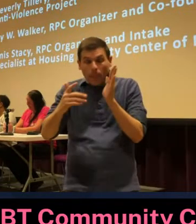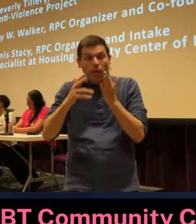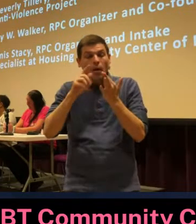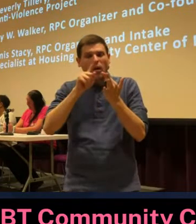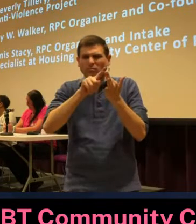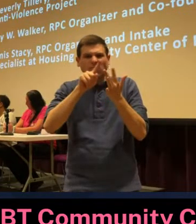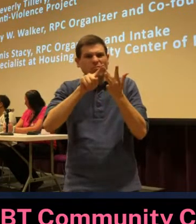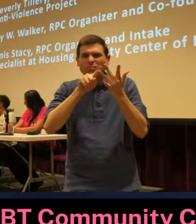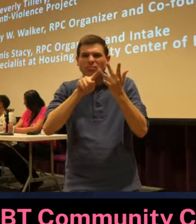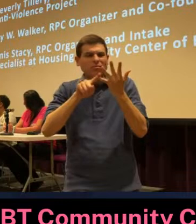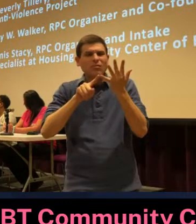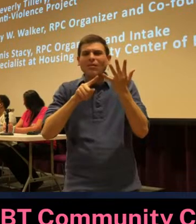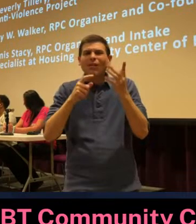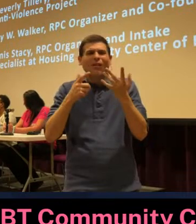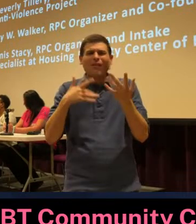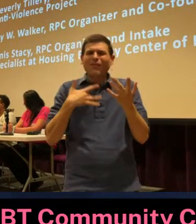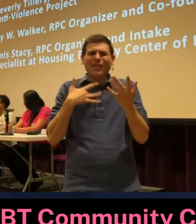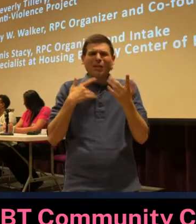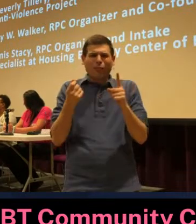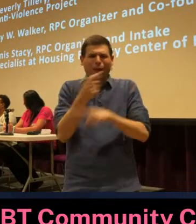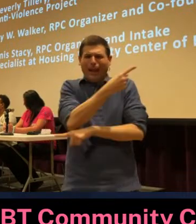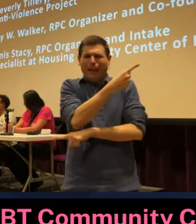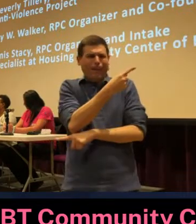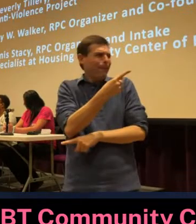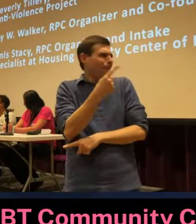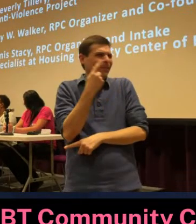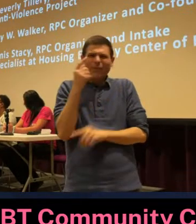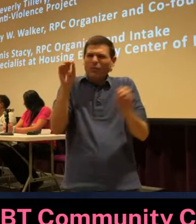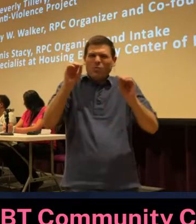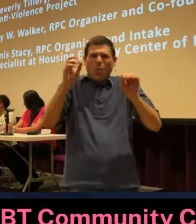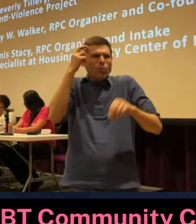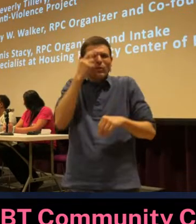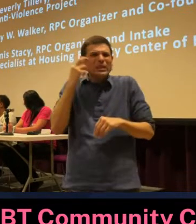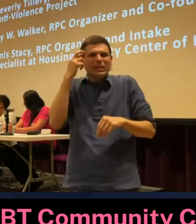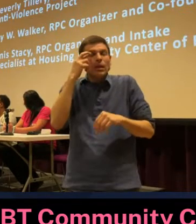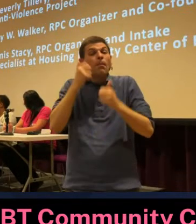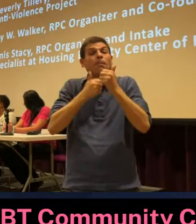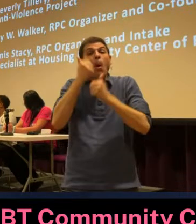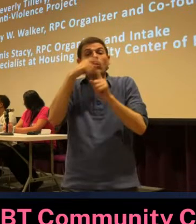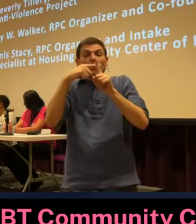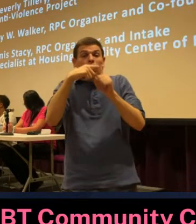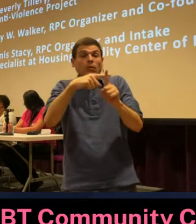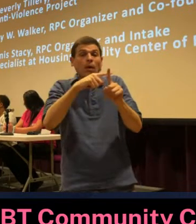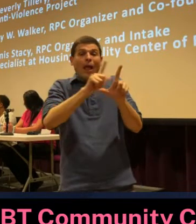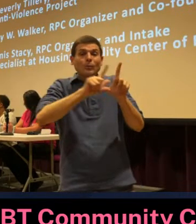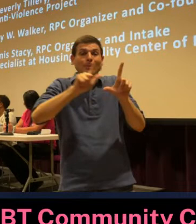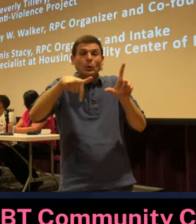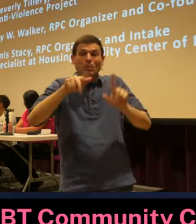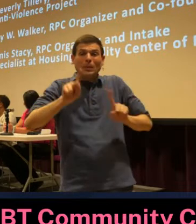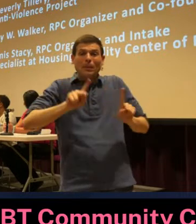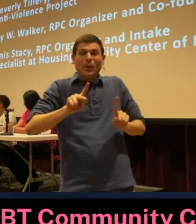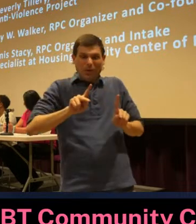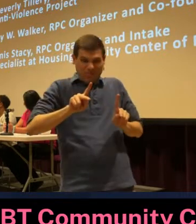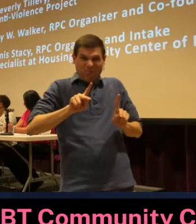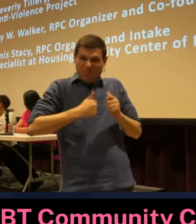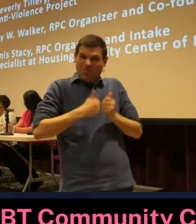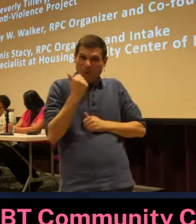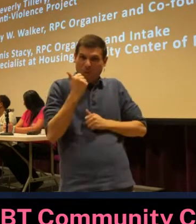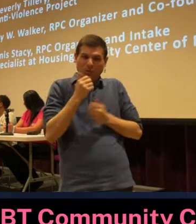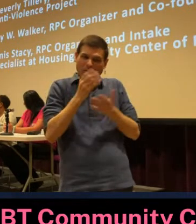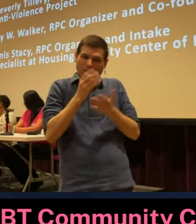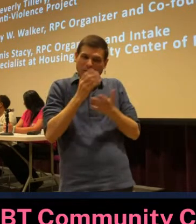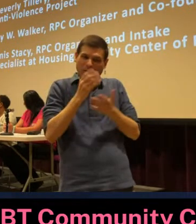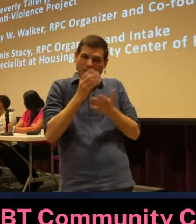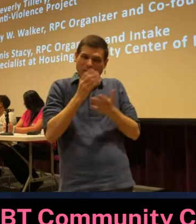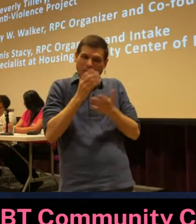just random acts of violence targeted at LGBTQIA+ folks. I'd love for you to talk a little